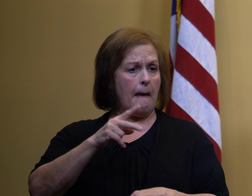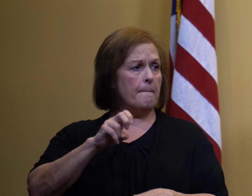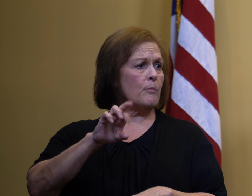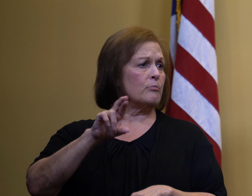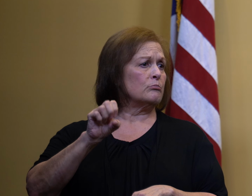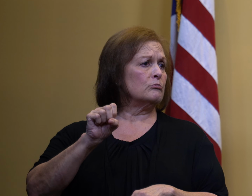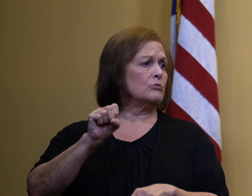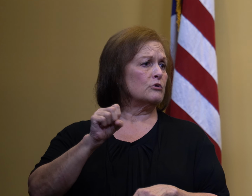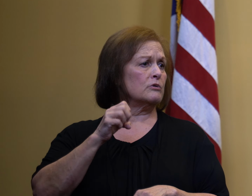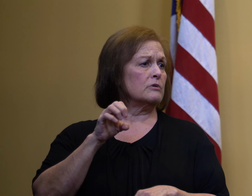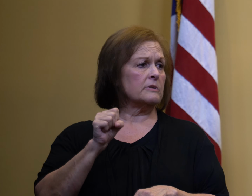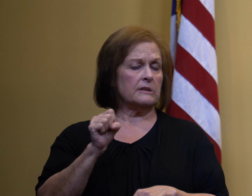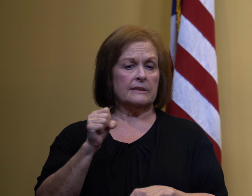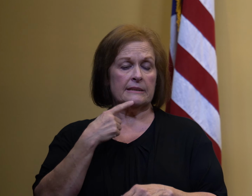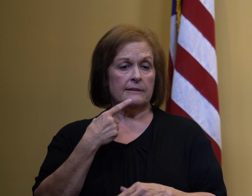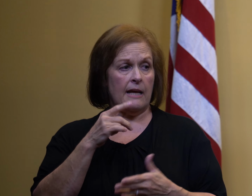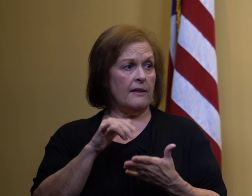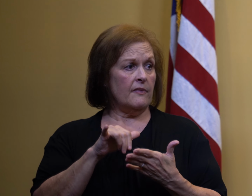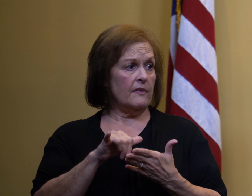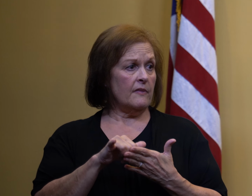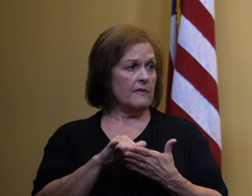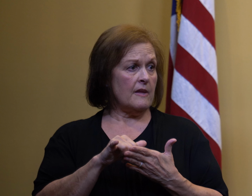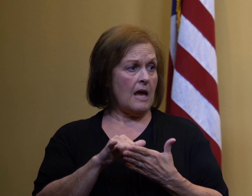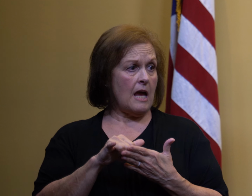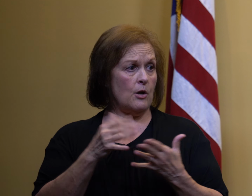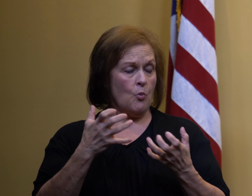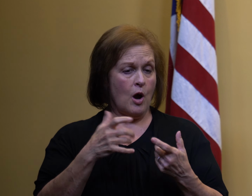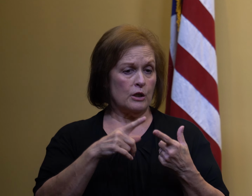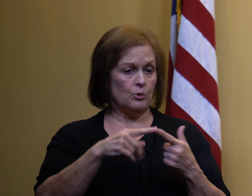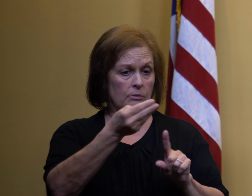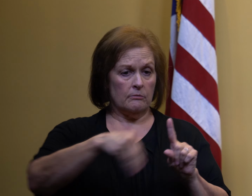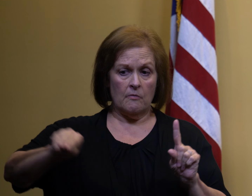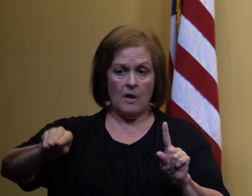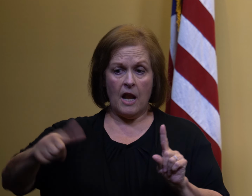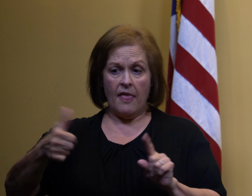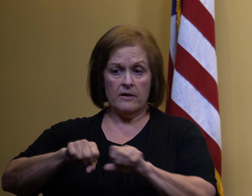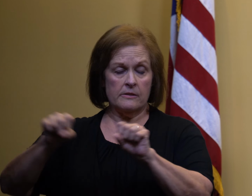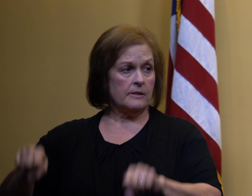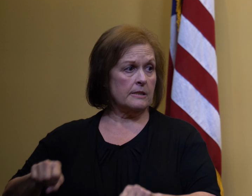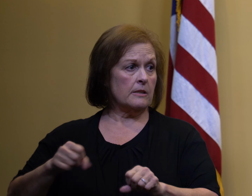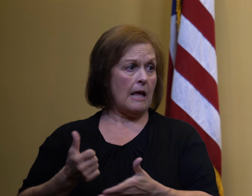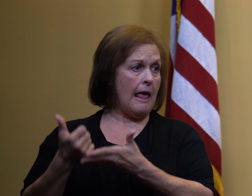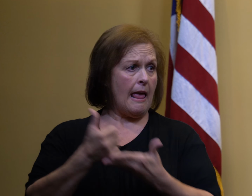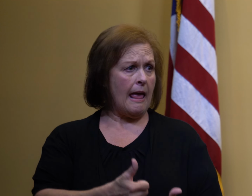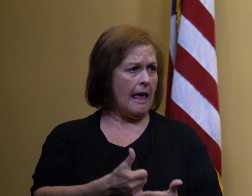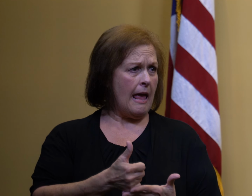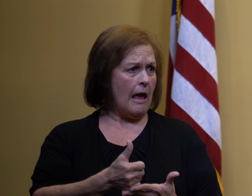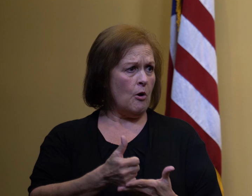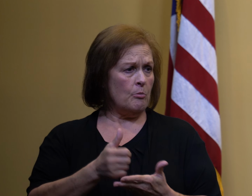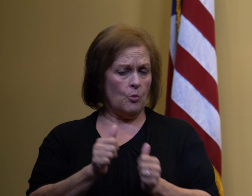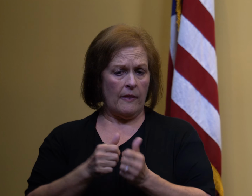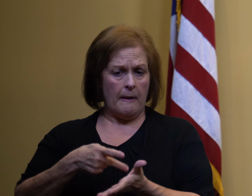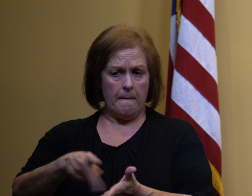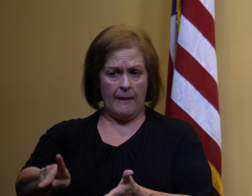city maybe transfer some of the people that are on NOMERS over to their system that would help, you know, dissolve some of those payments. Is that something